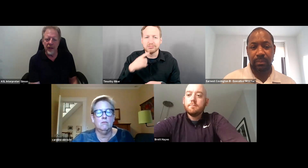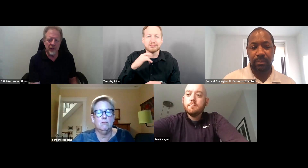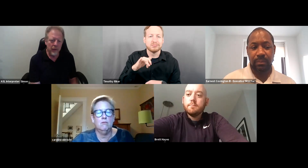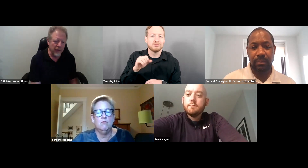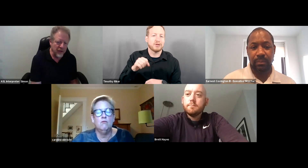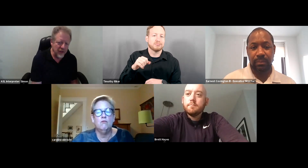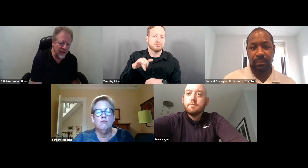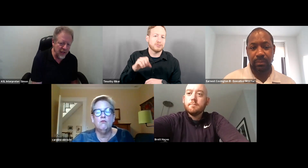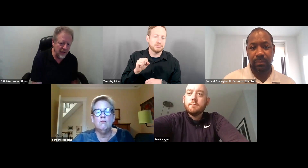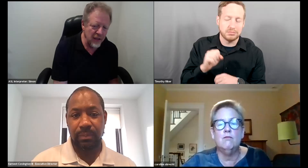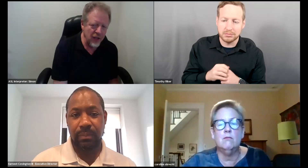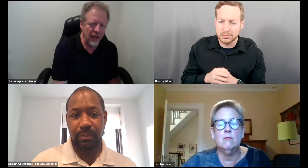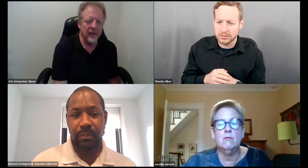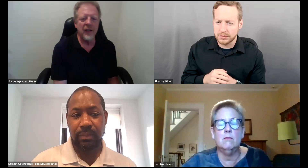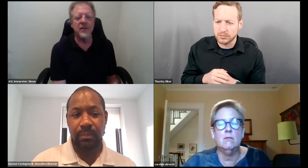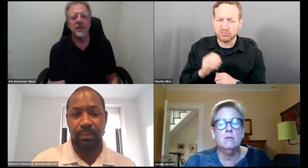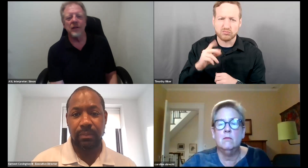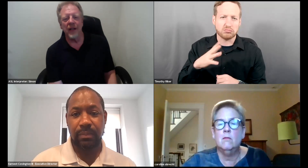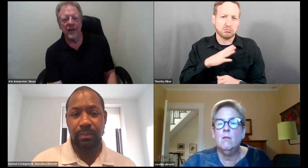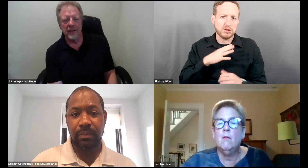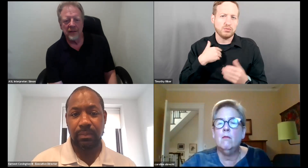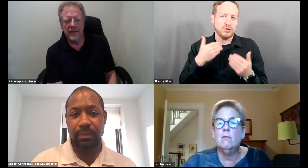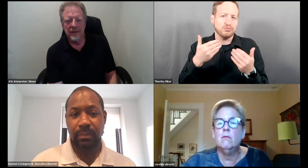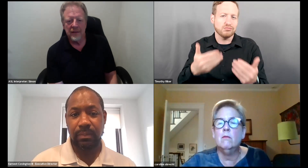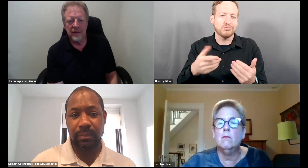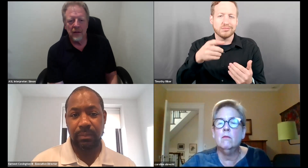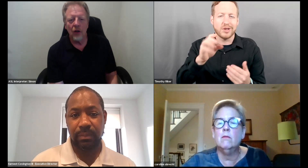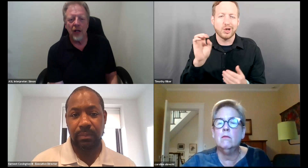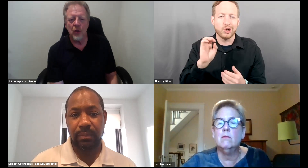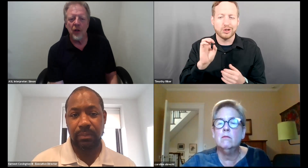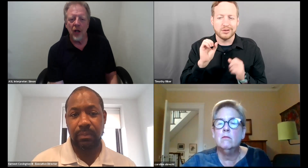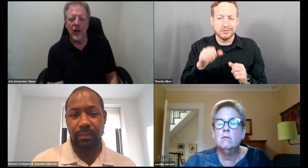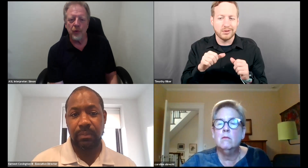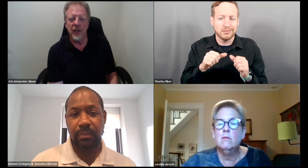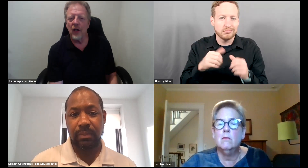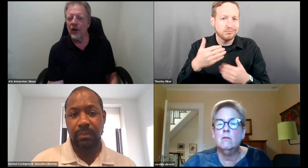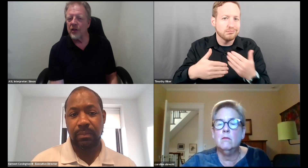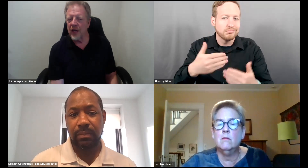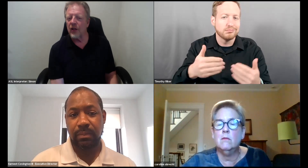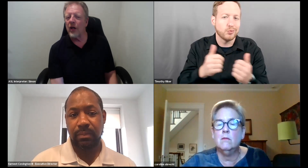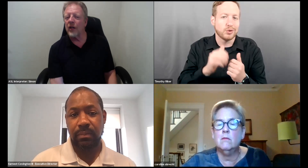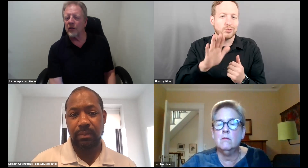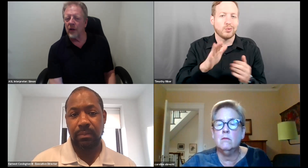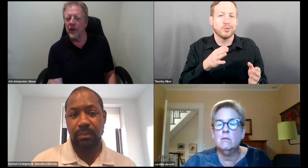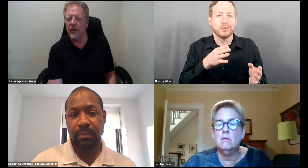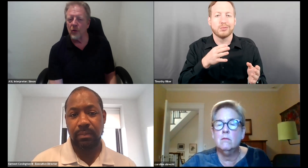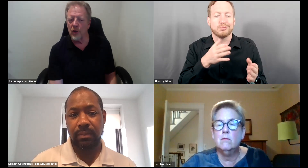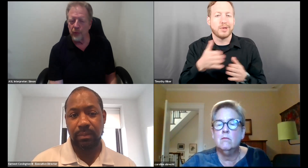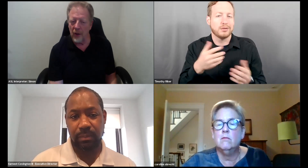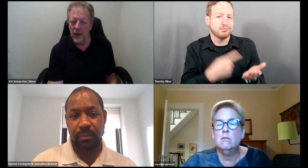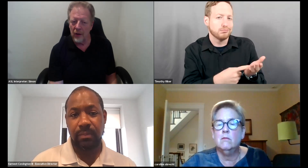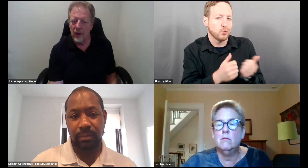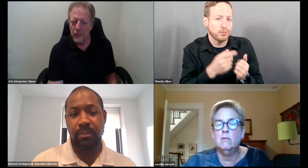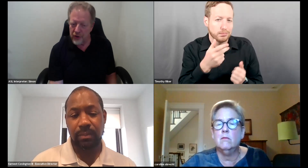Betsy Beach, I believe she just said yes in the chat. Yes. Okay. Okay, so we can go ahead and proceed. Ernest, yeah, go ahead and continue with